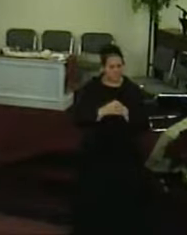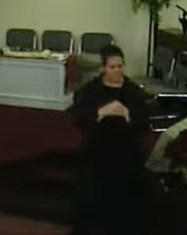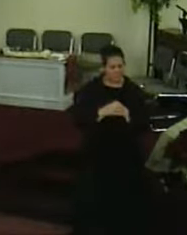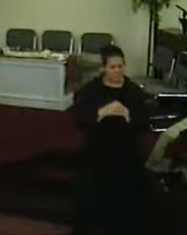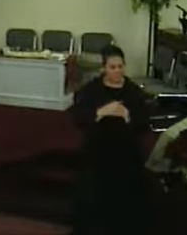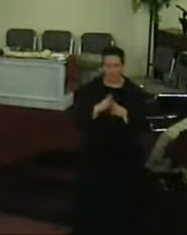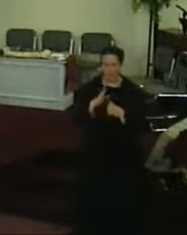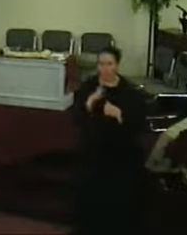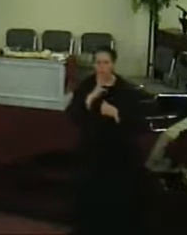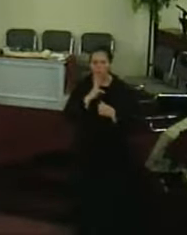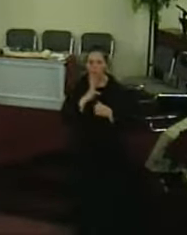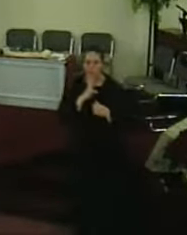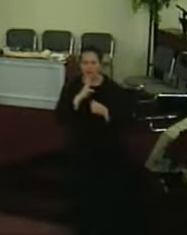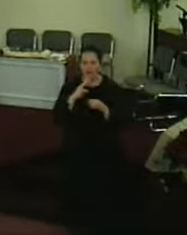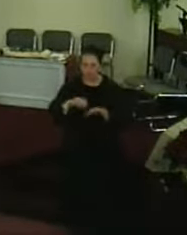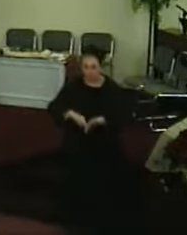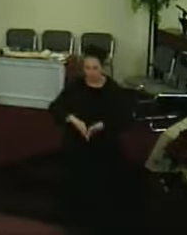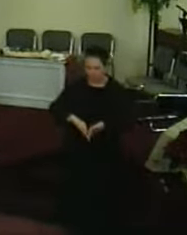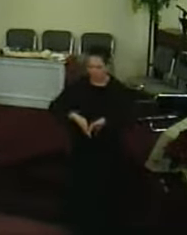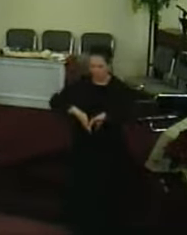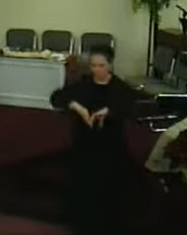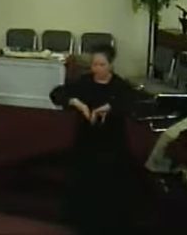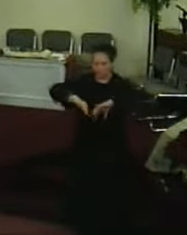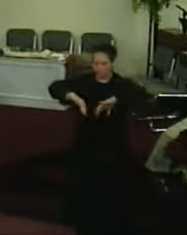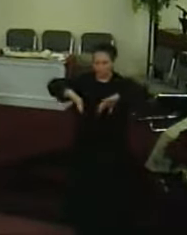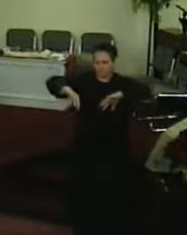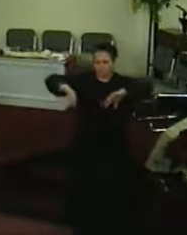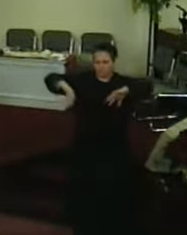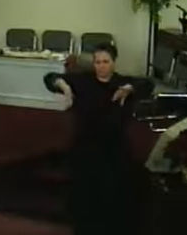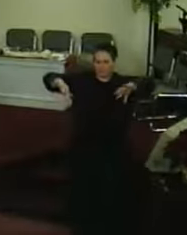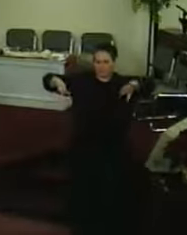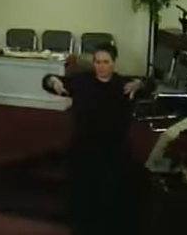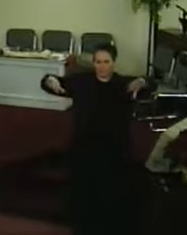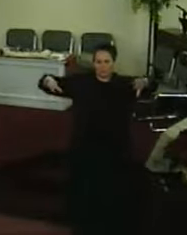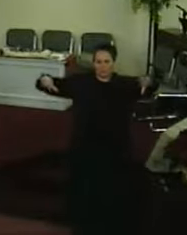Water's part. A miracle's